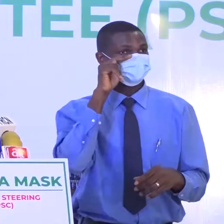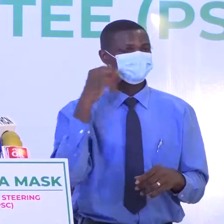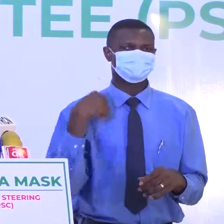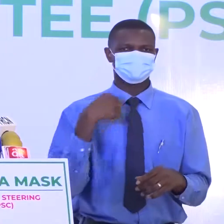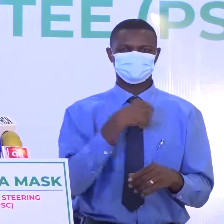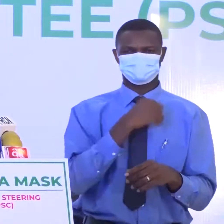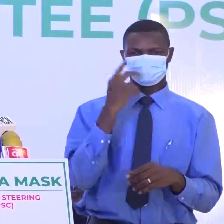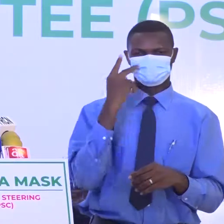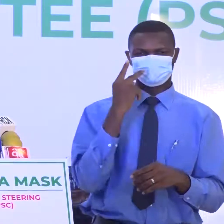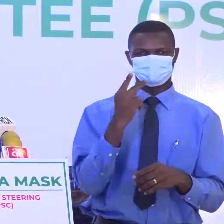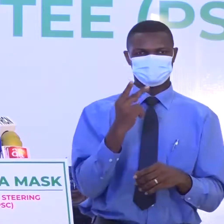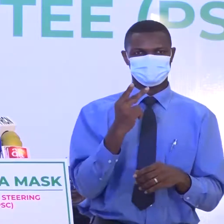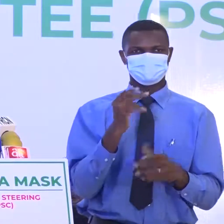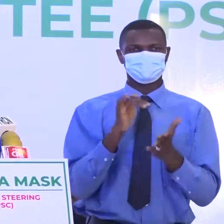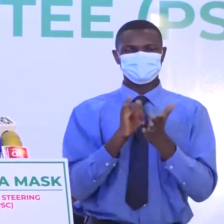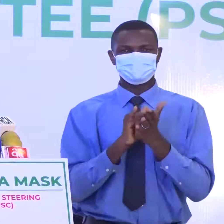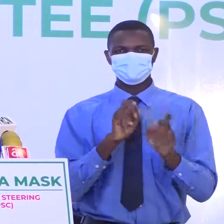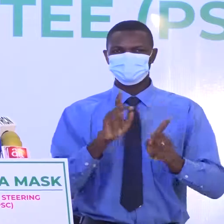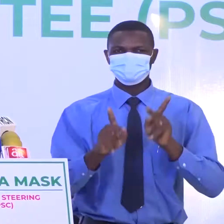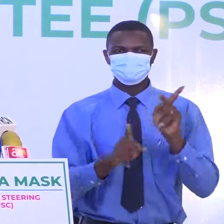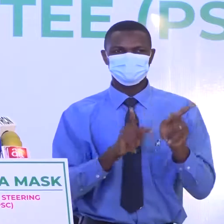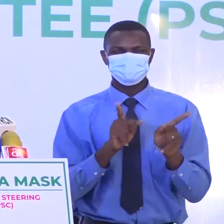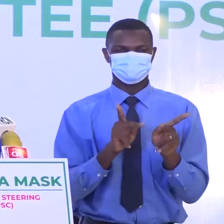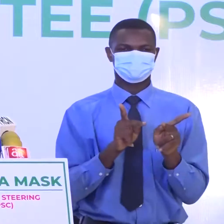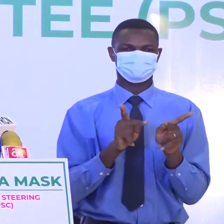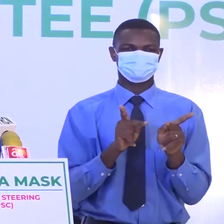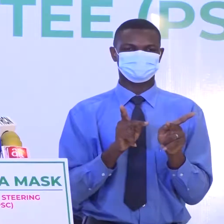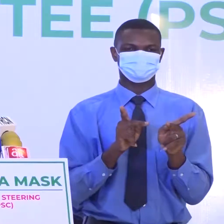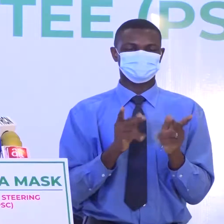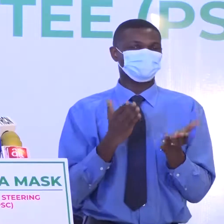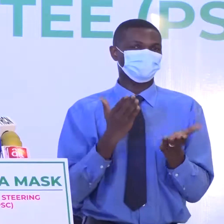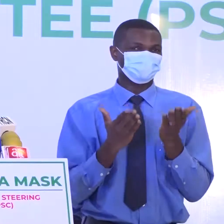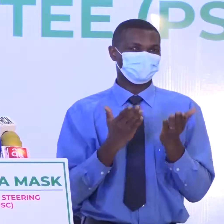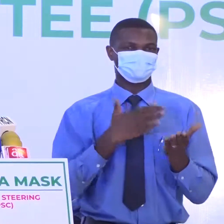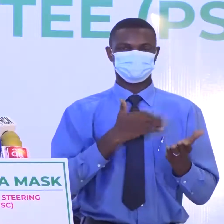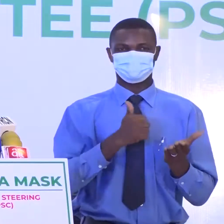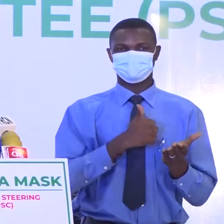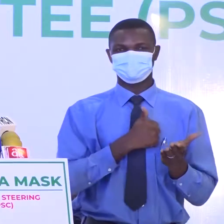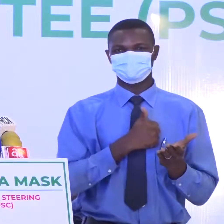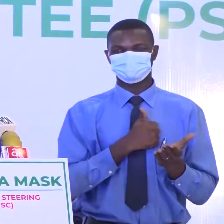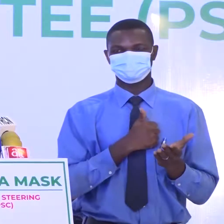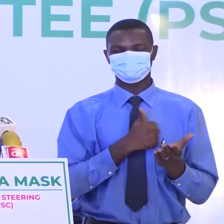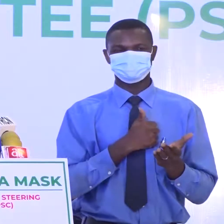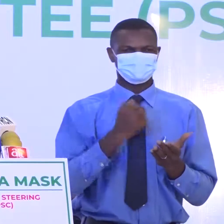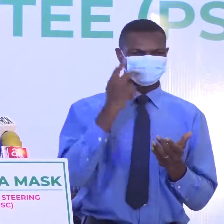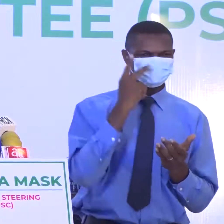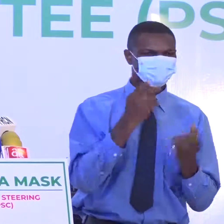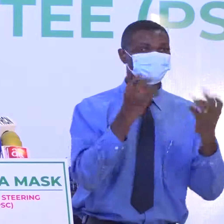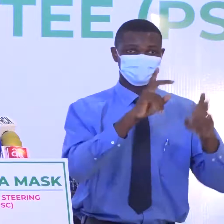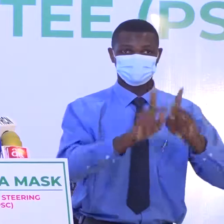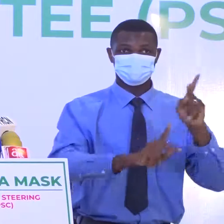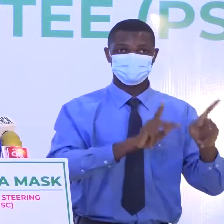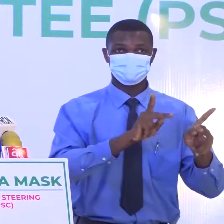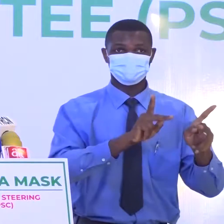to COVID-19 preventive protocols, I have already myself encountered so many people